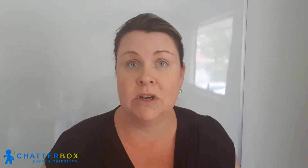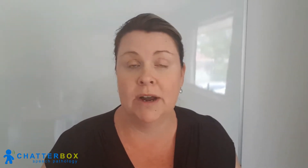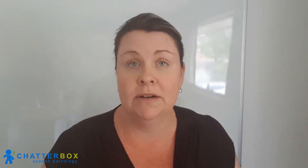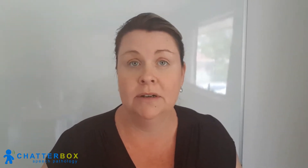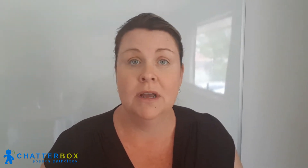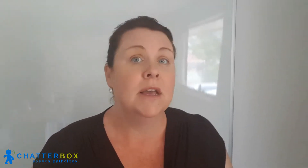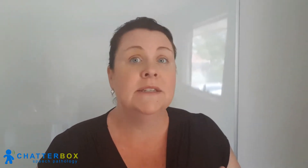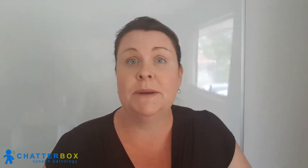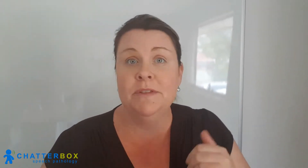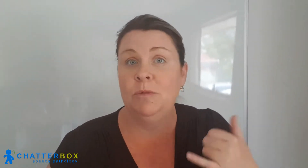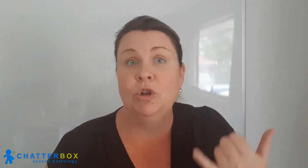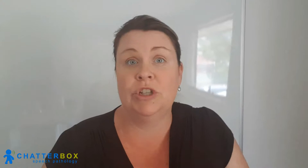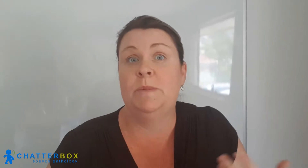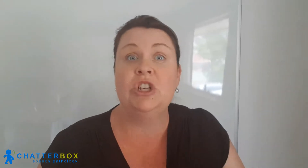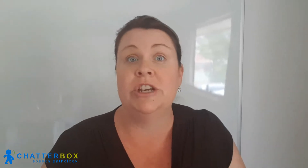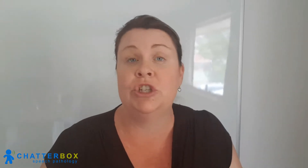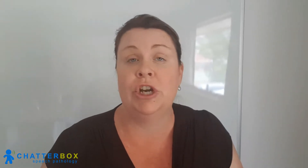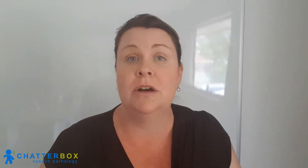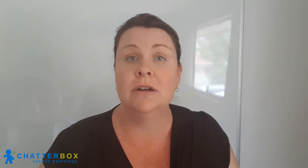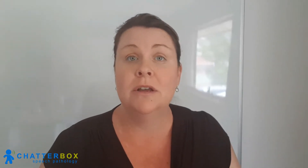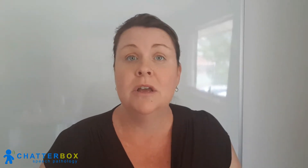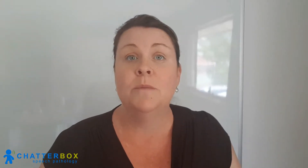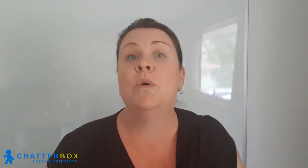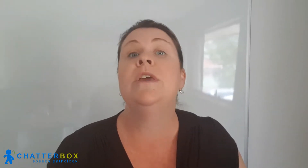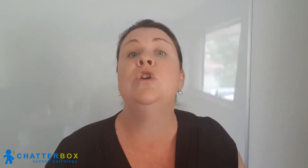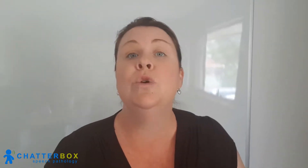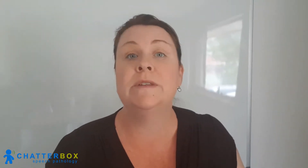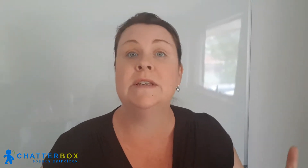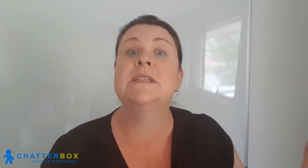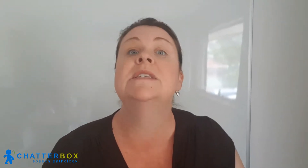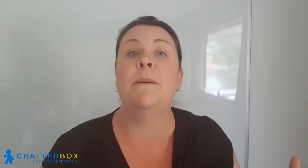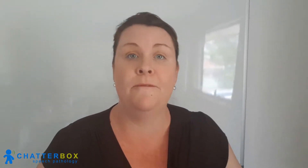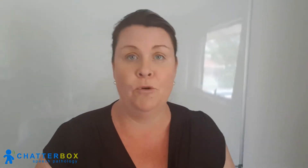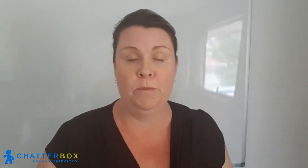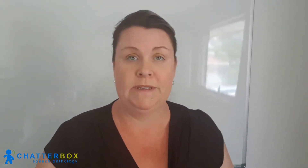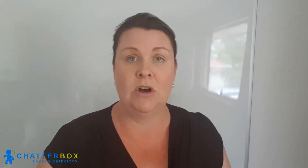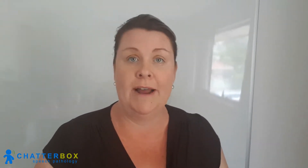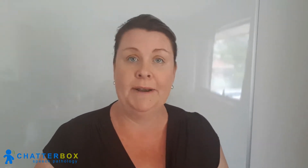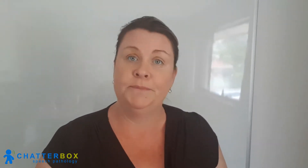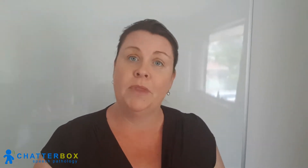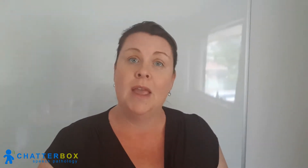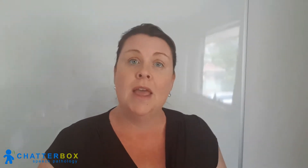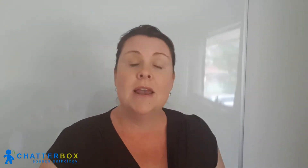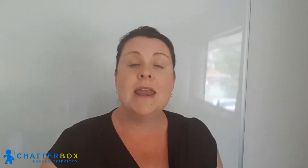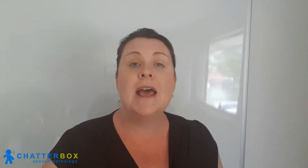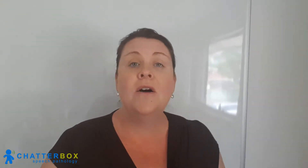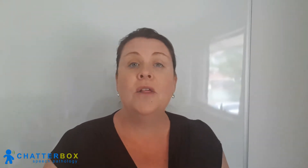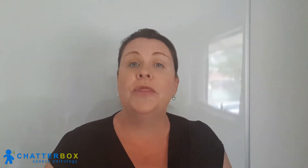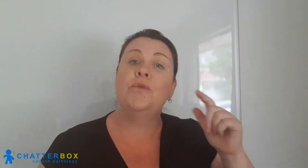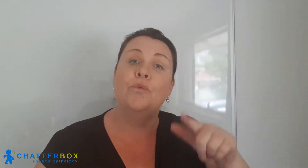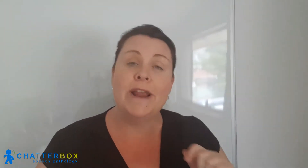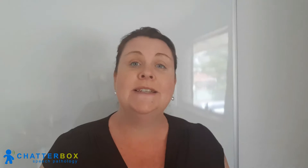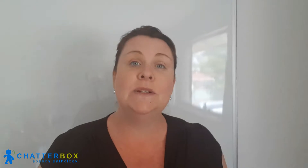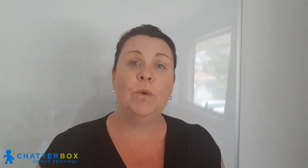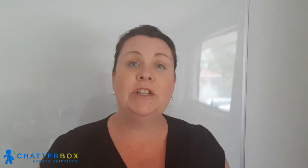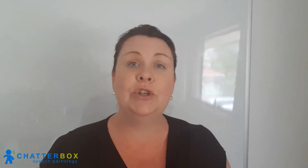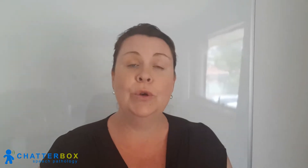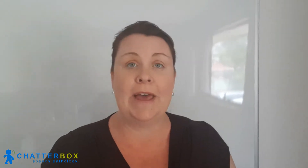Sign, some of them could just be gesture, but we're using some form of sign. Now, the reason we do